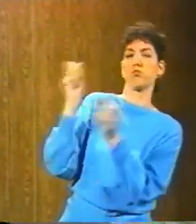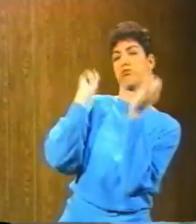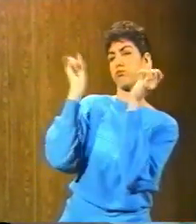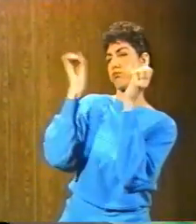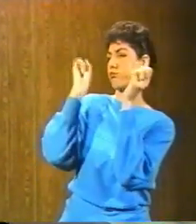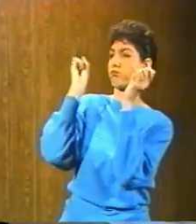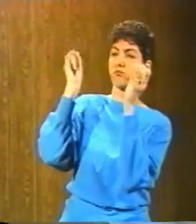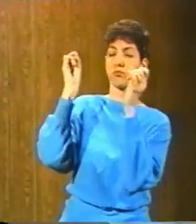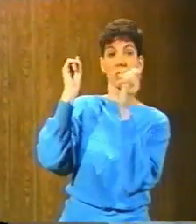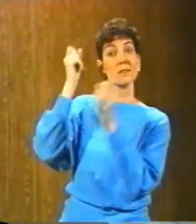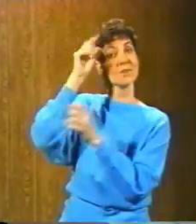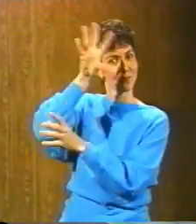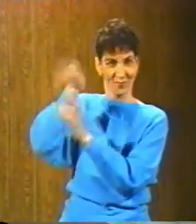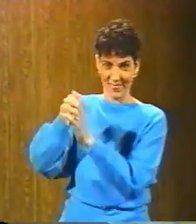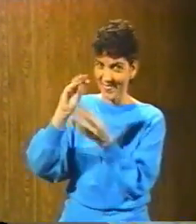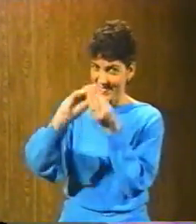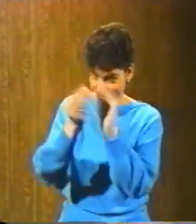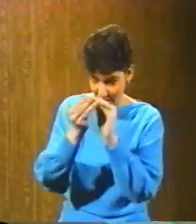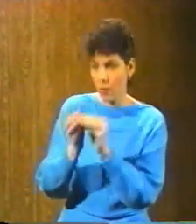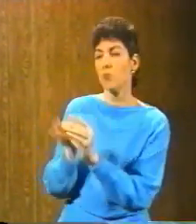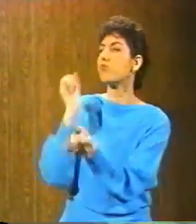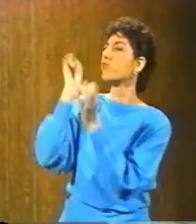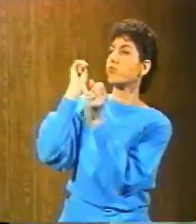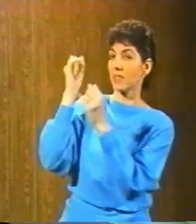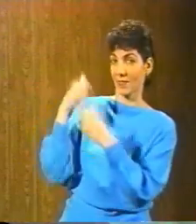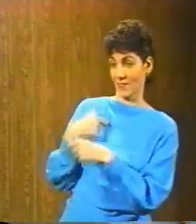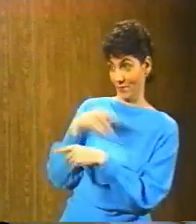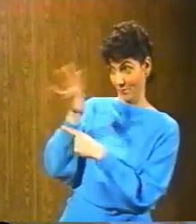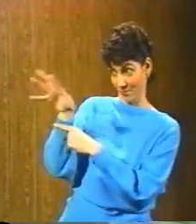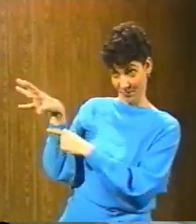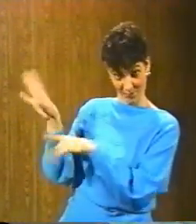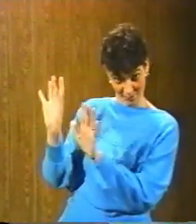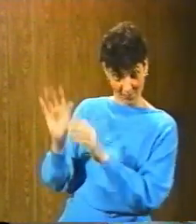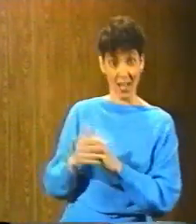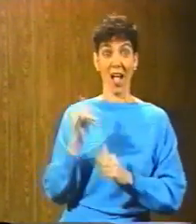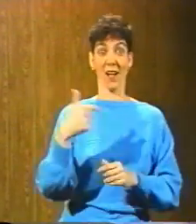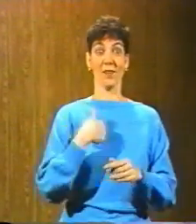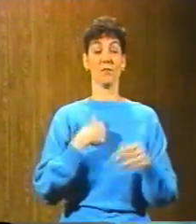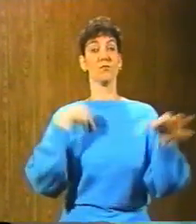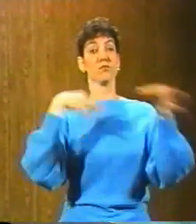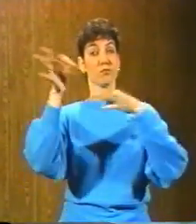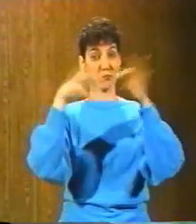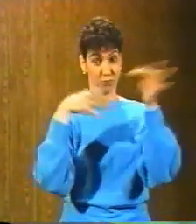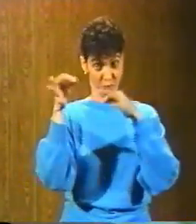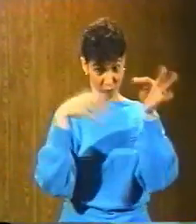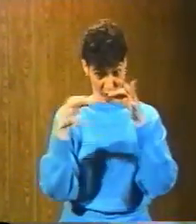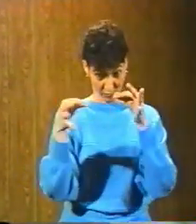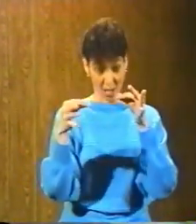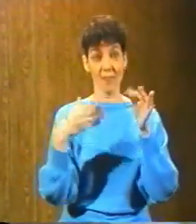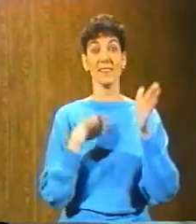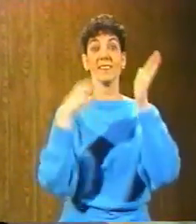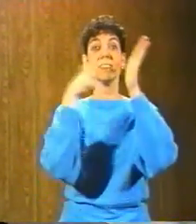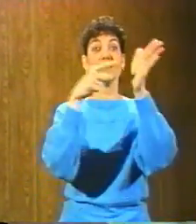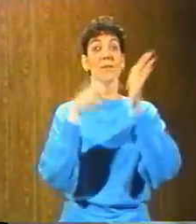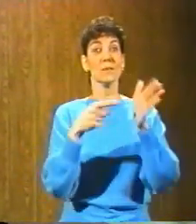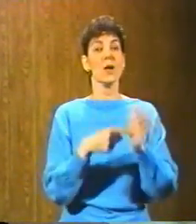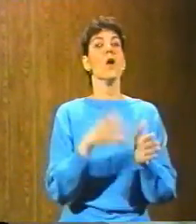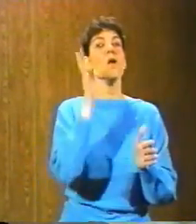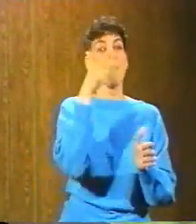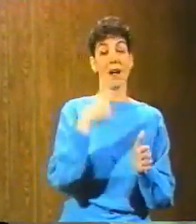Throughout this section, you will see examples and excerpts taken from deaf models engaged in conversations using